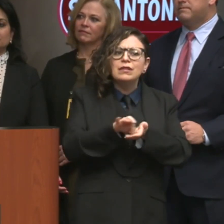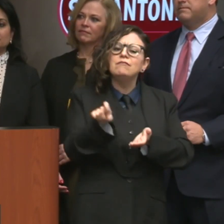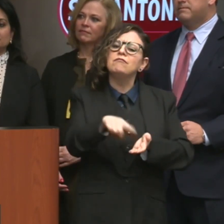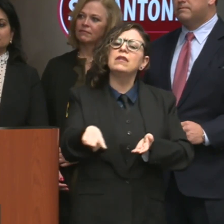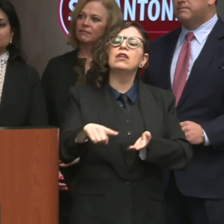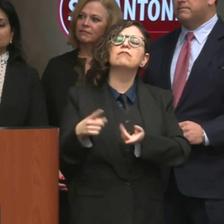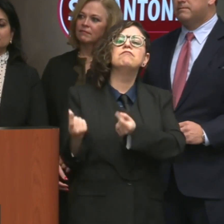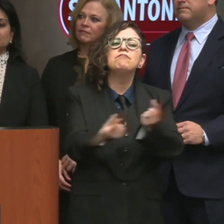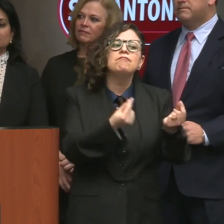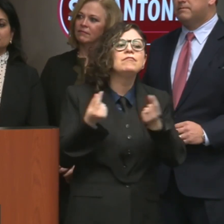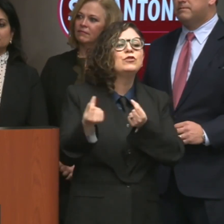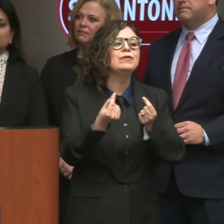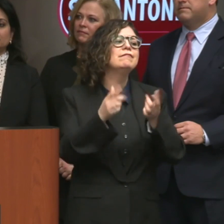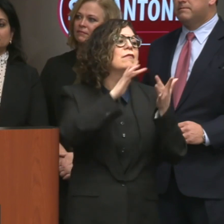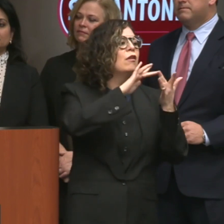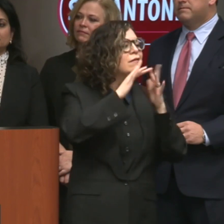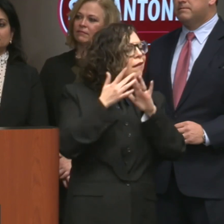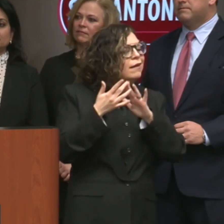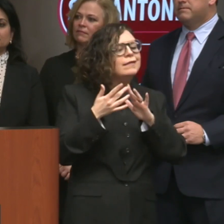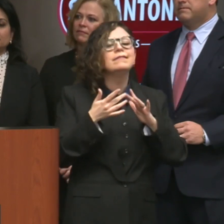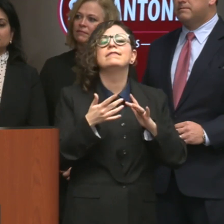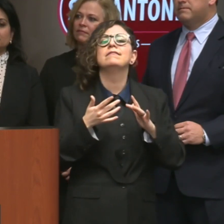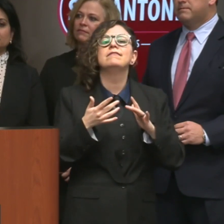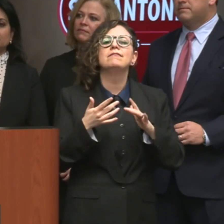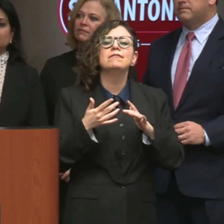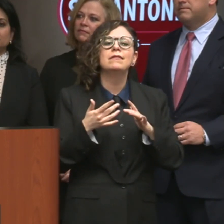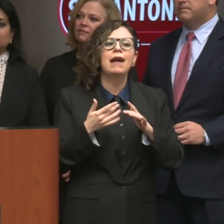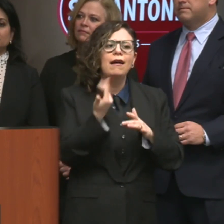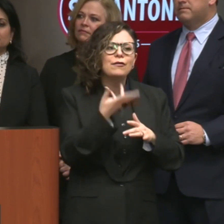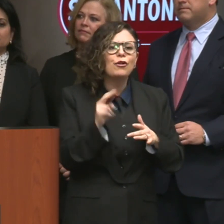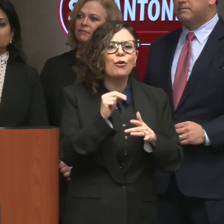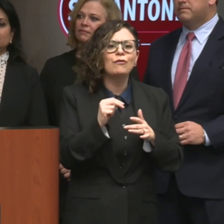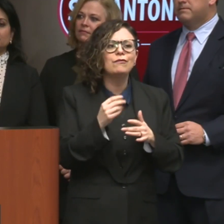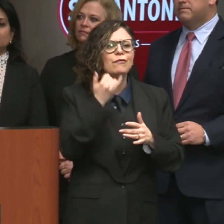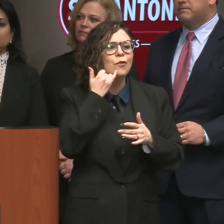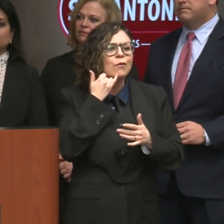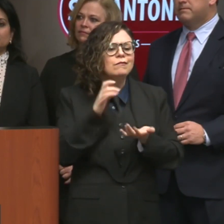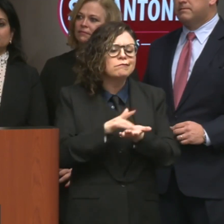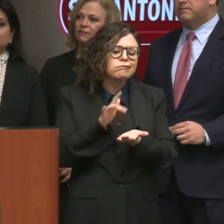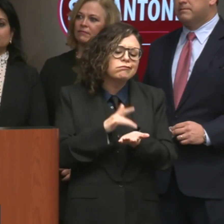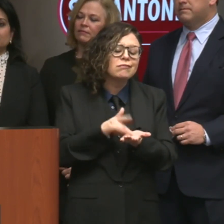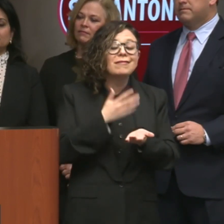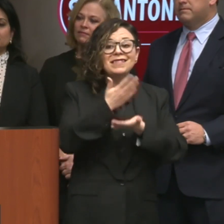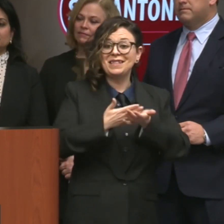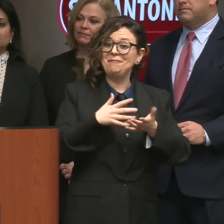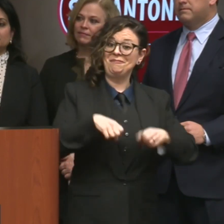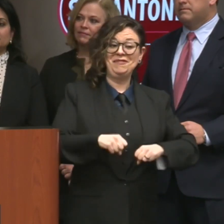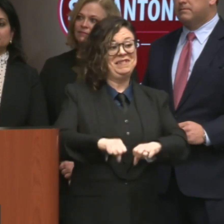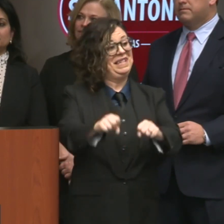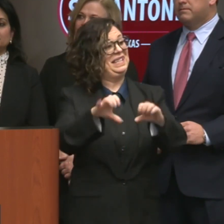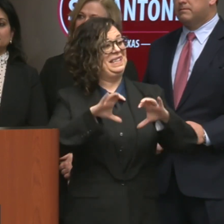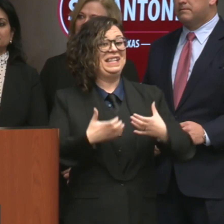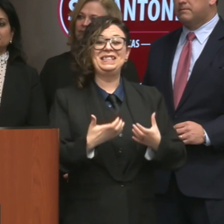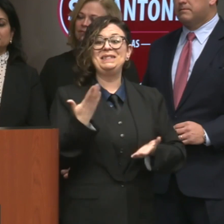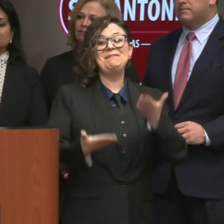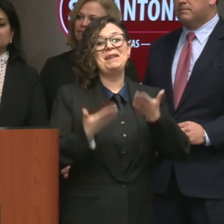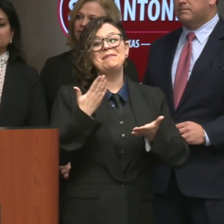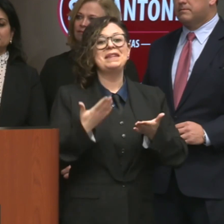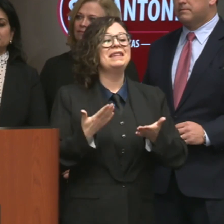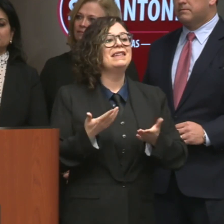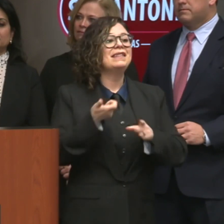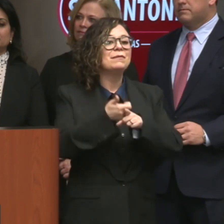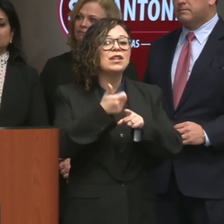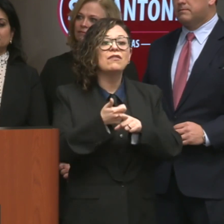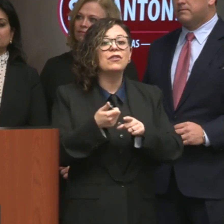busy. They're online with their own electronics. Some of them are taking classes. They might be university students back in